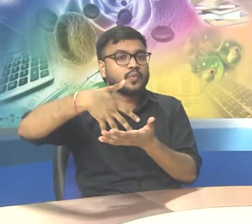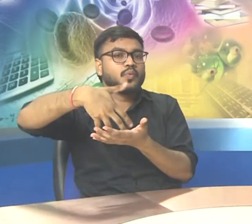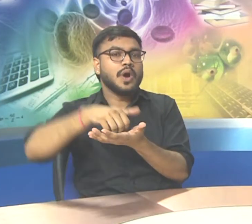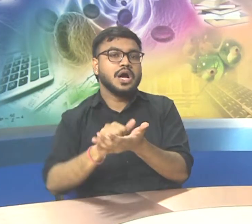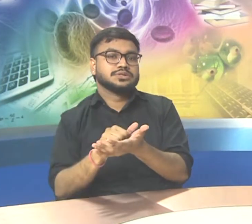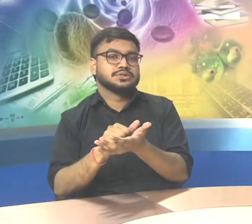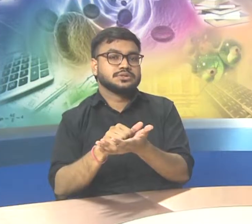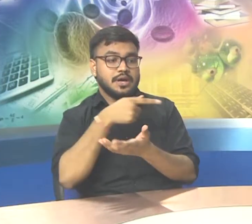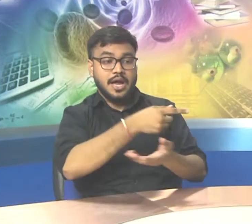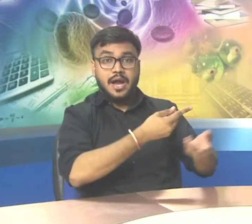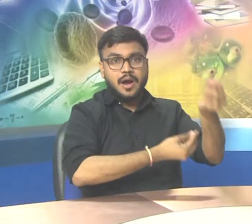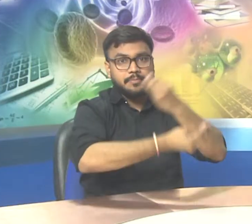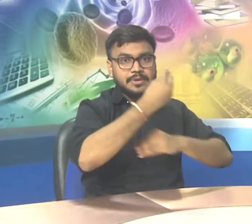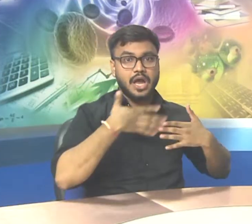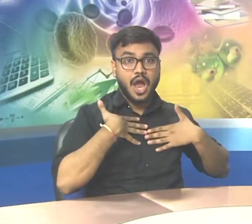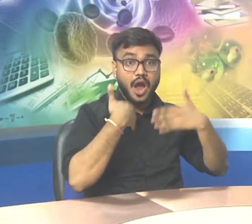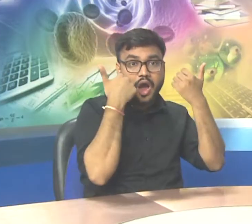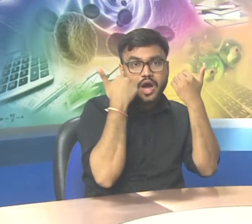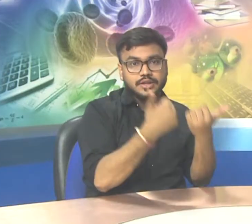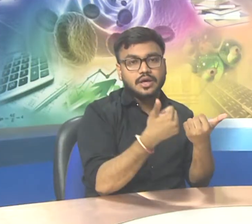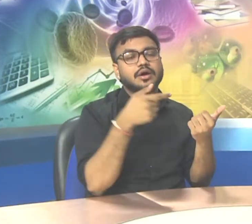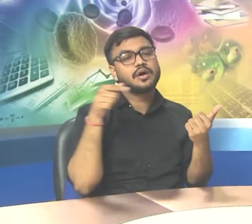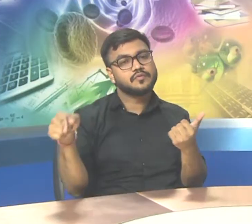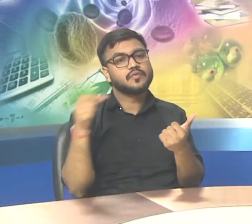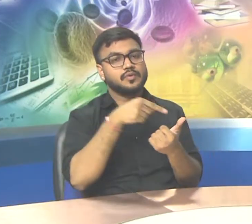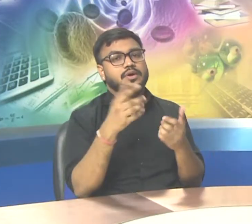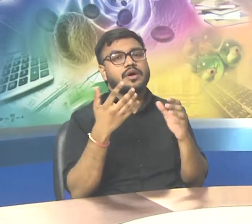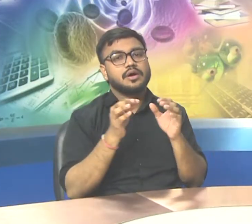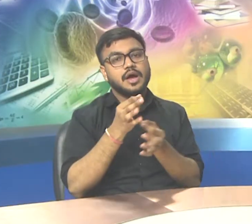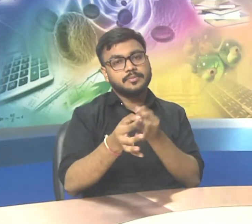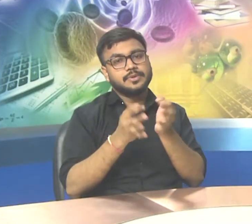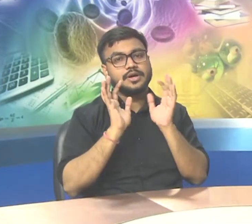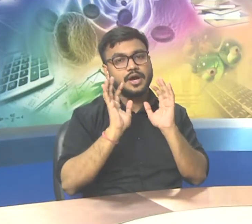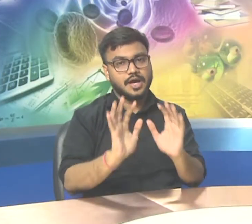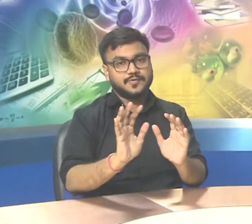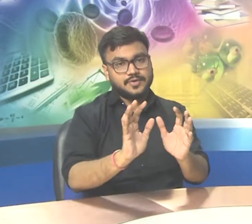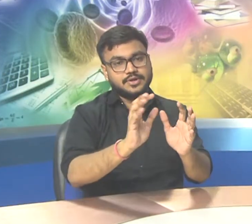it can make us weak or cause disease.